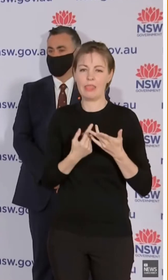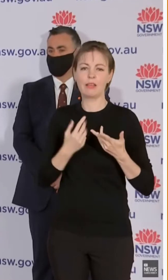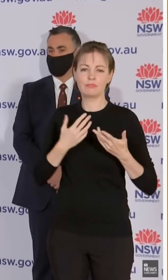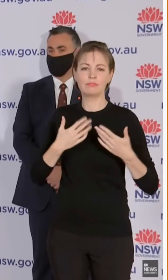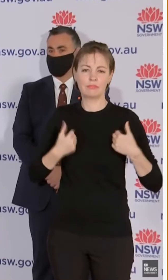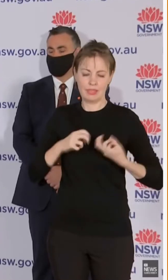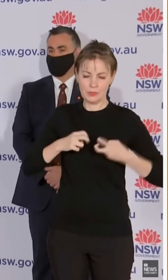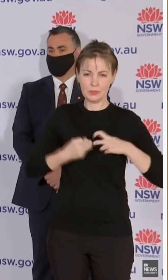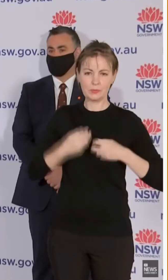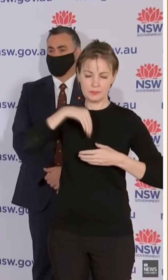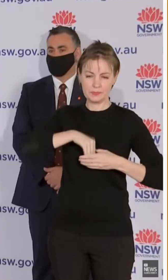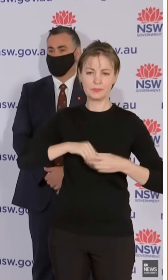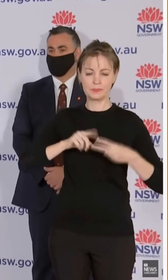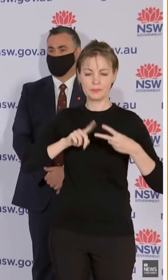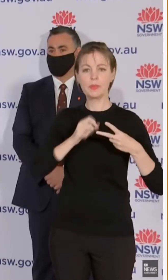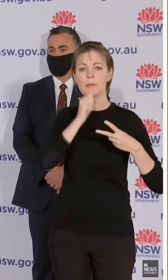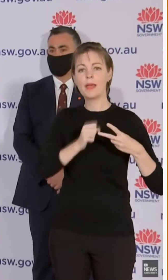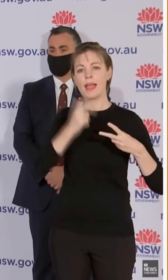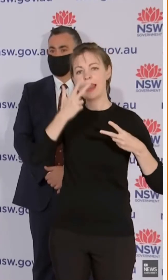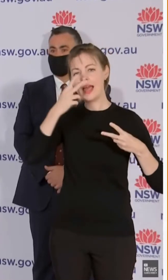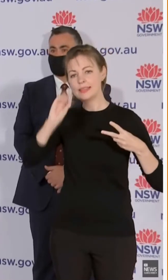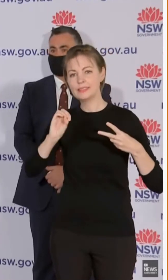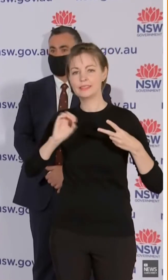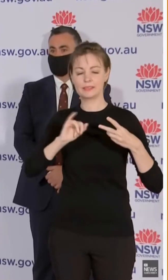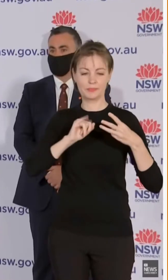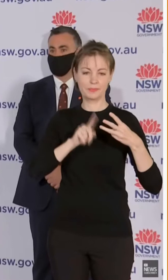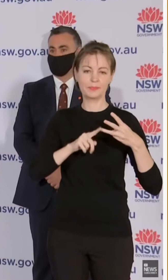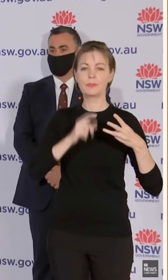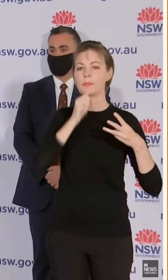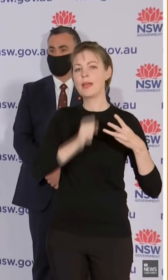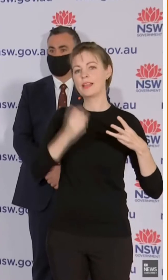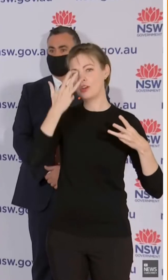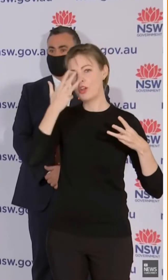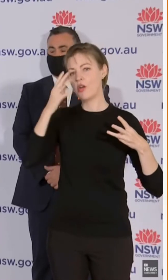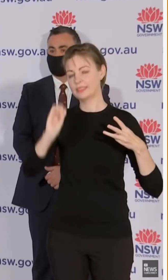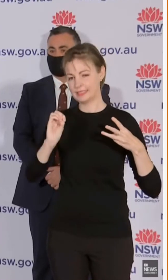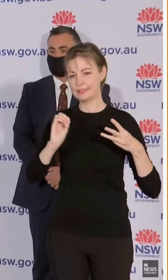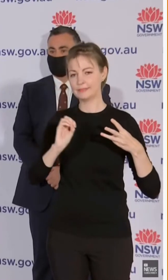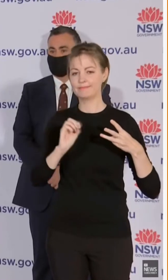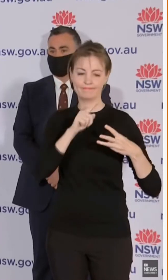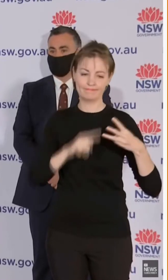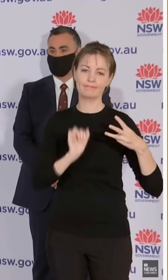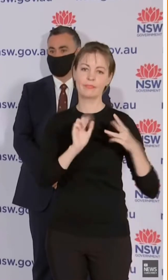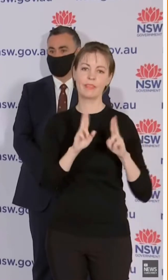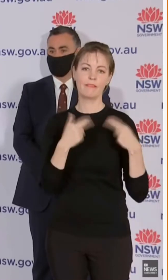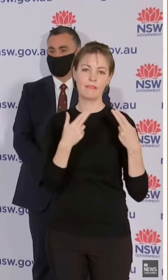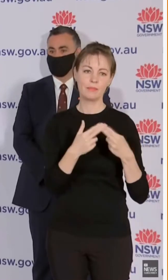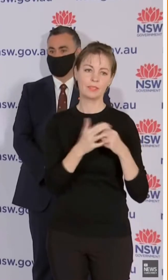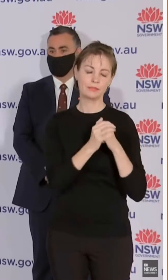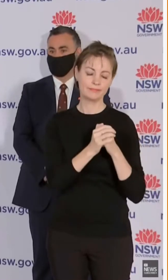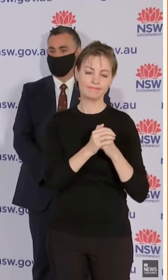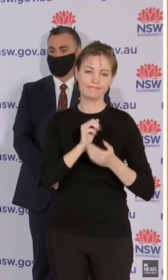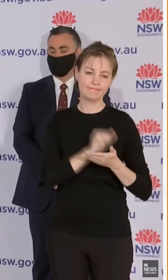conditions, a male in his 80s and a male in his 90s. And again, we extend our deepest condolences to the loved ones of those 3